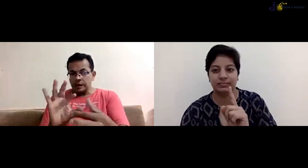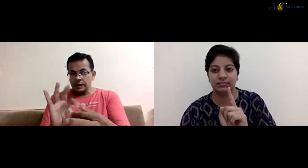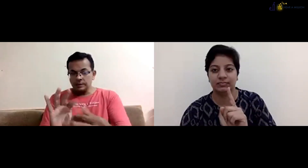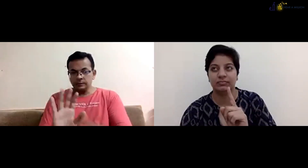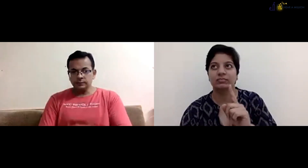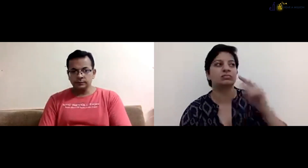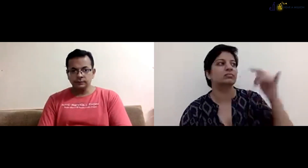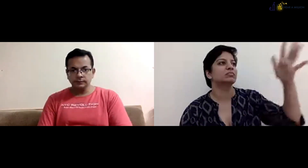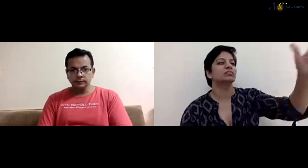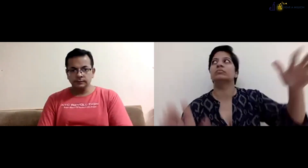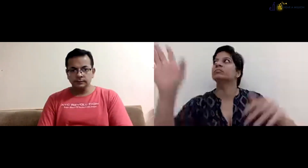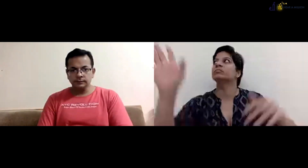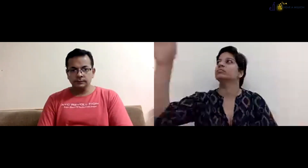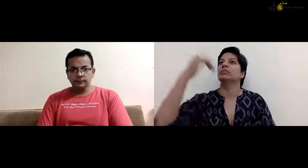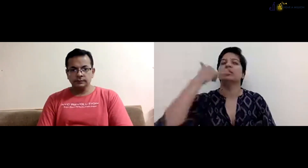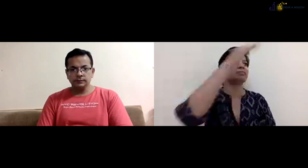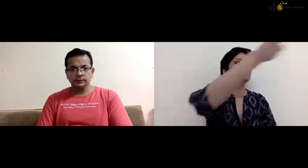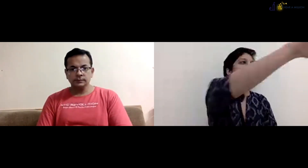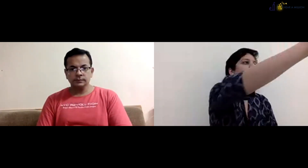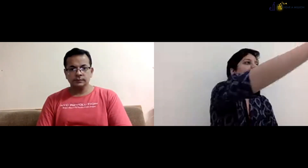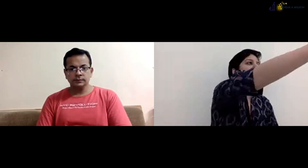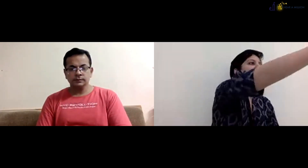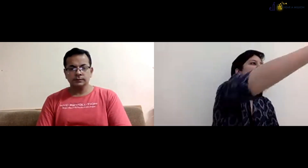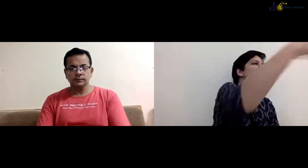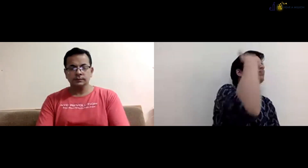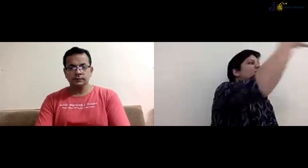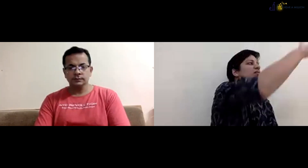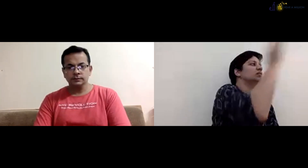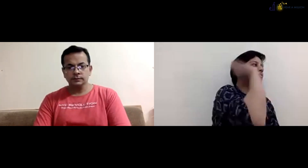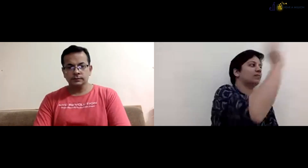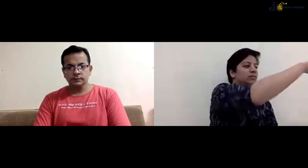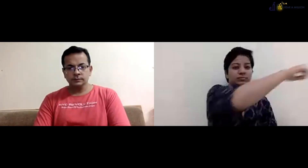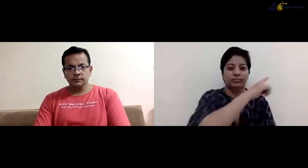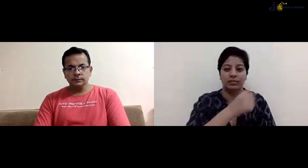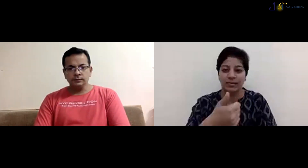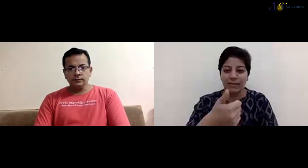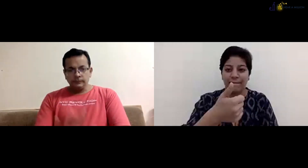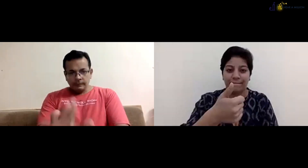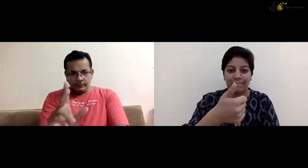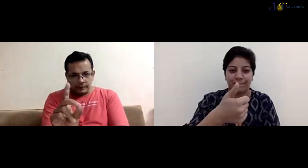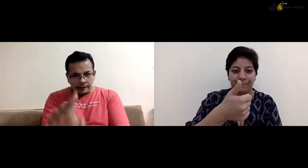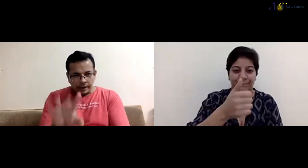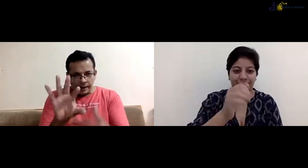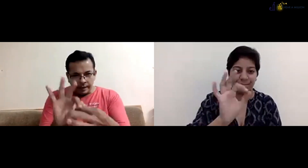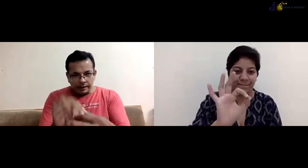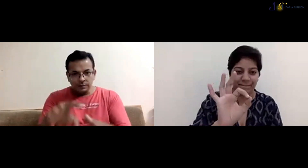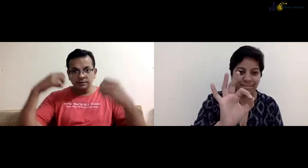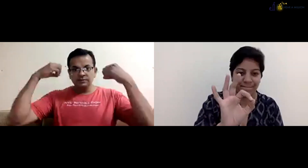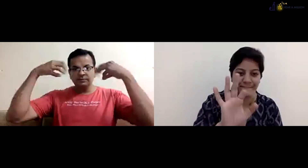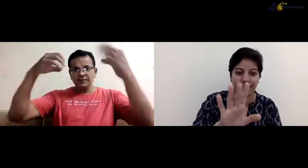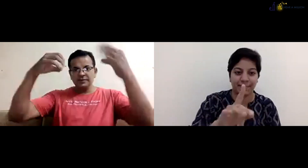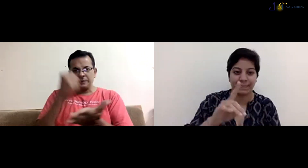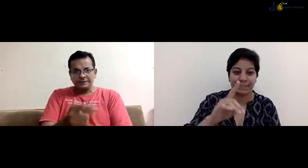so that I can see, and person whoever doing the sign I can see one by one. That is hold it. Can you call